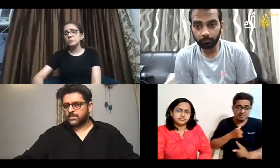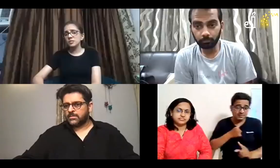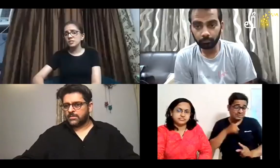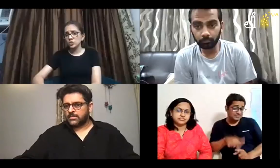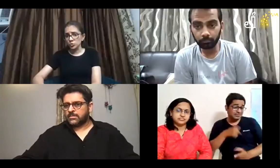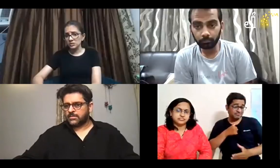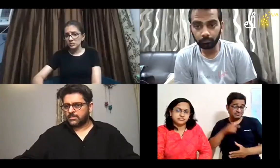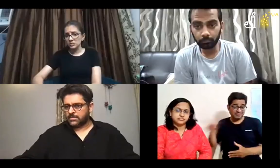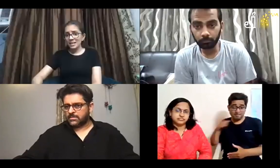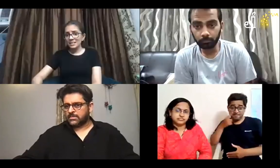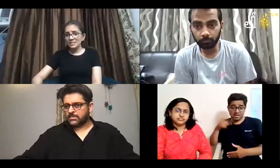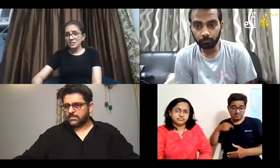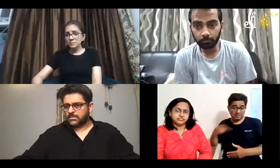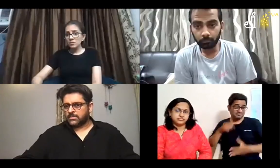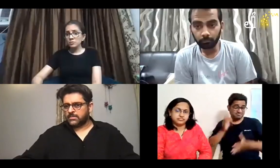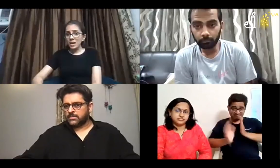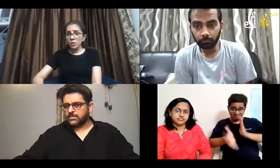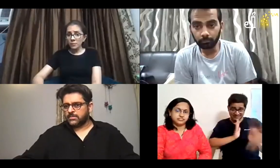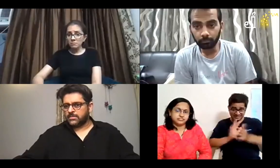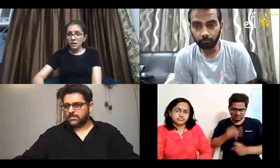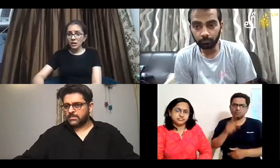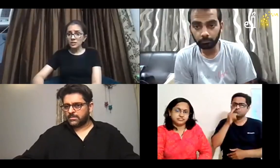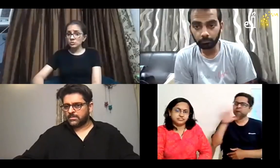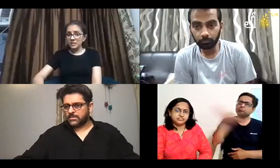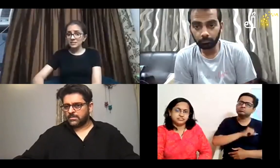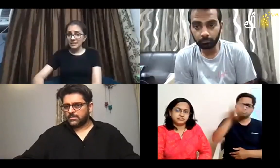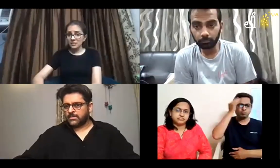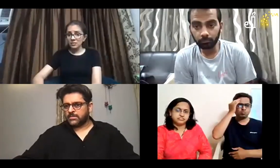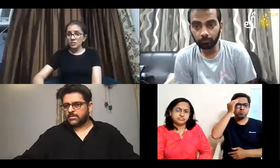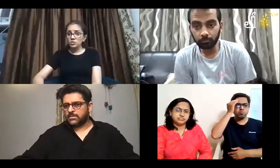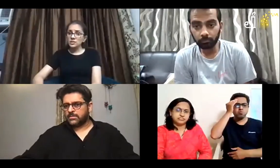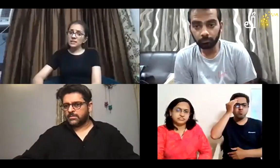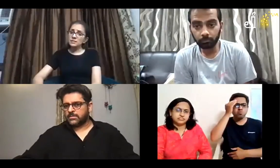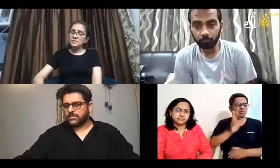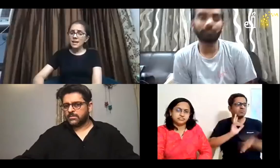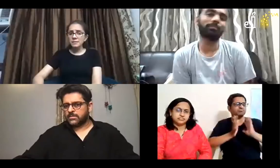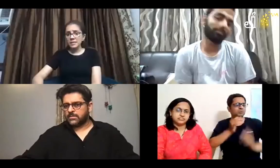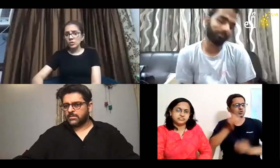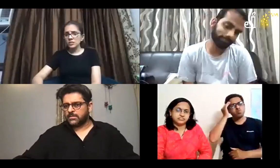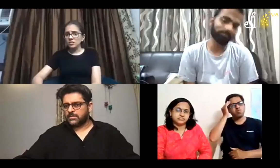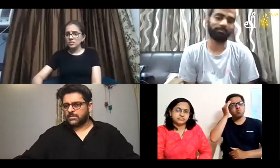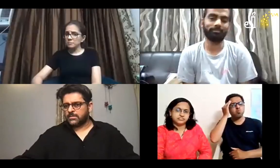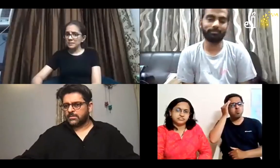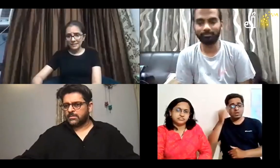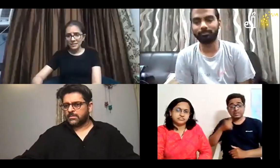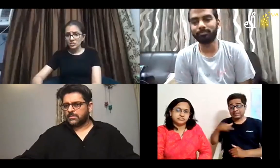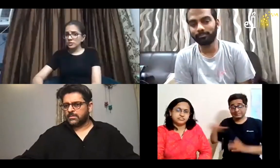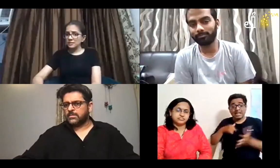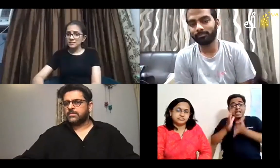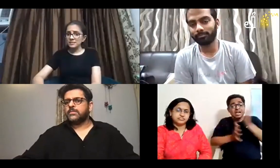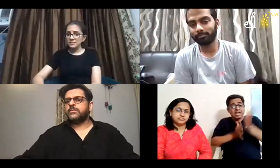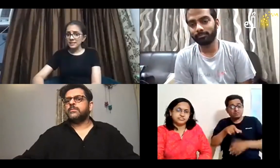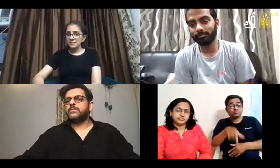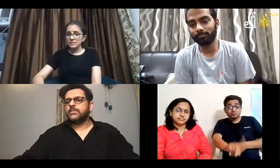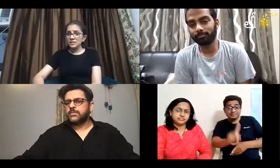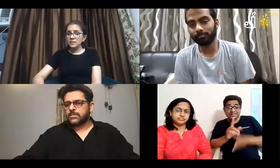some certain issues. And for my mom, being a signer, she can understand my daughter completely. She can